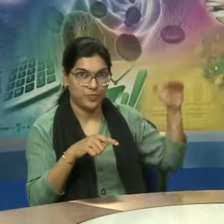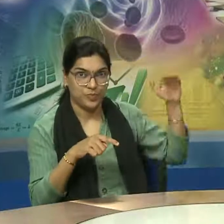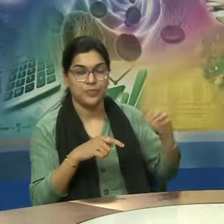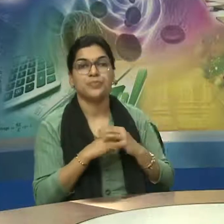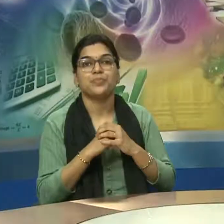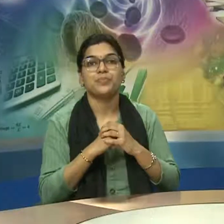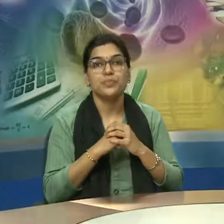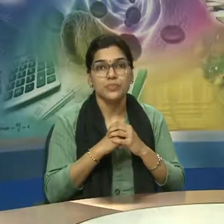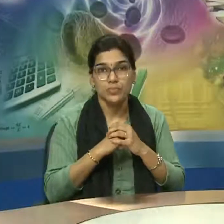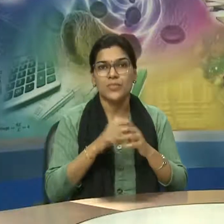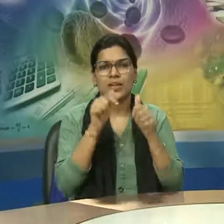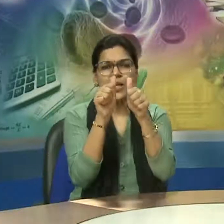unexpectedly.